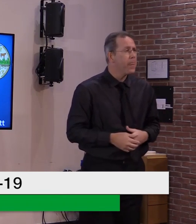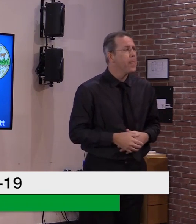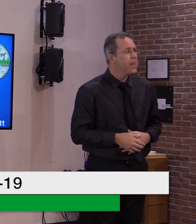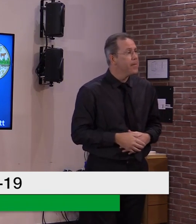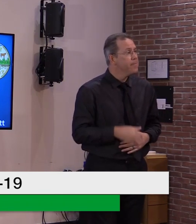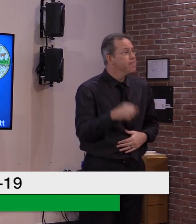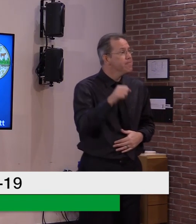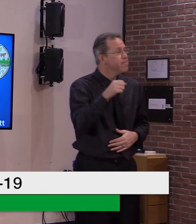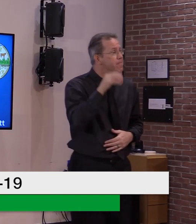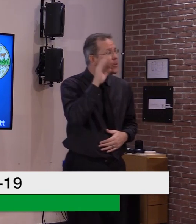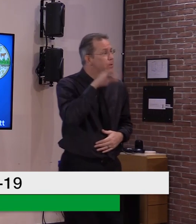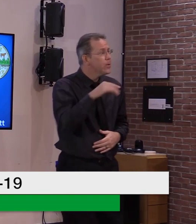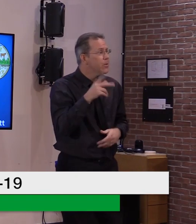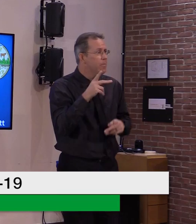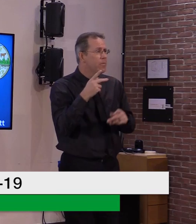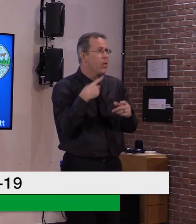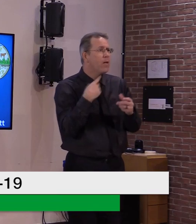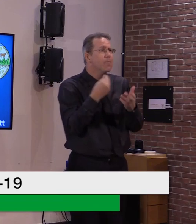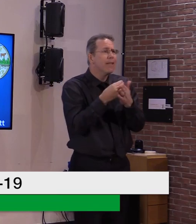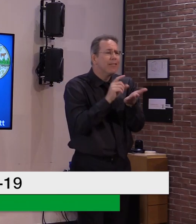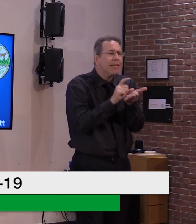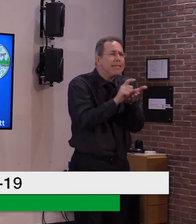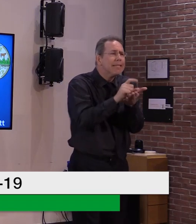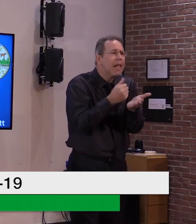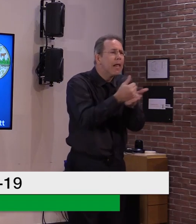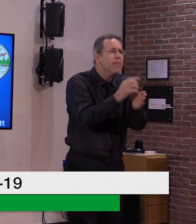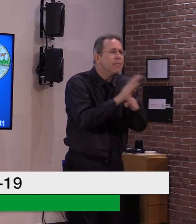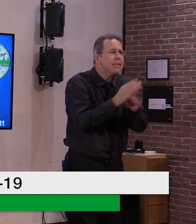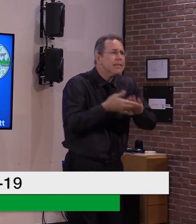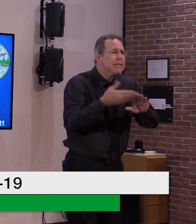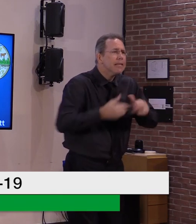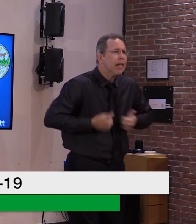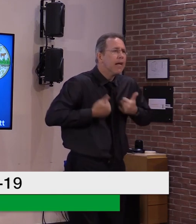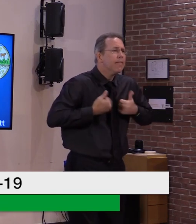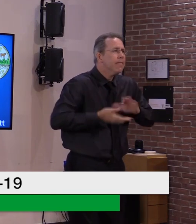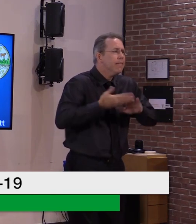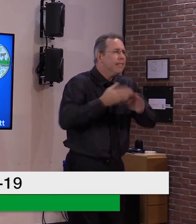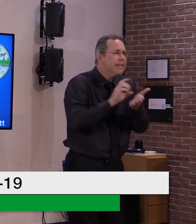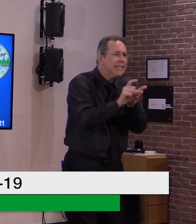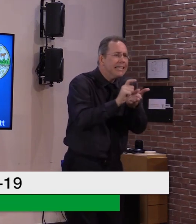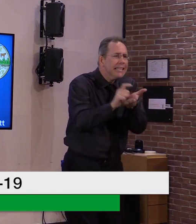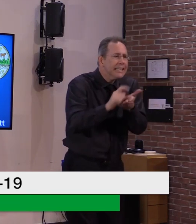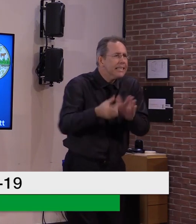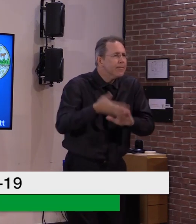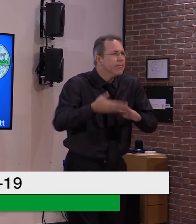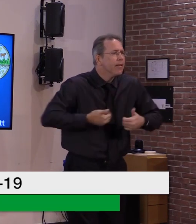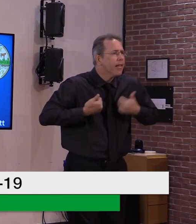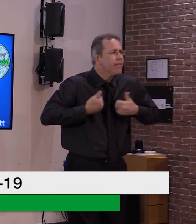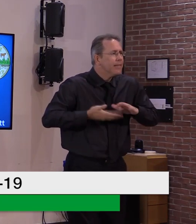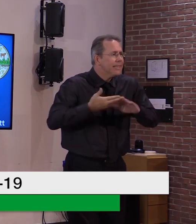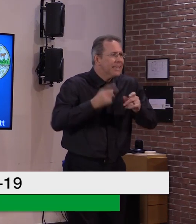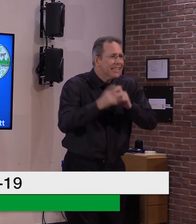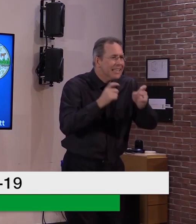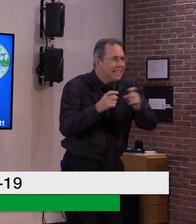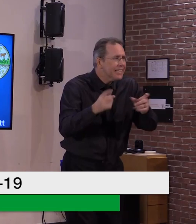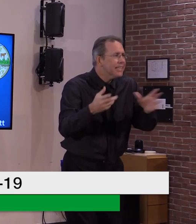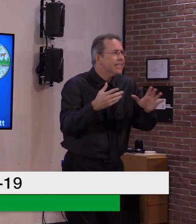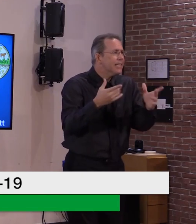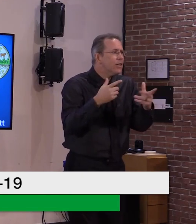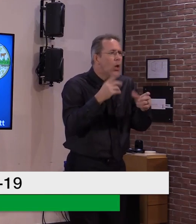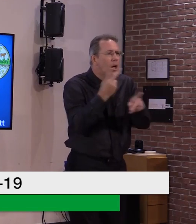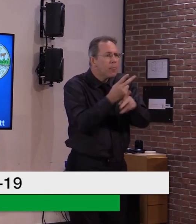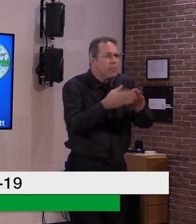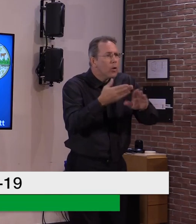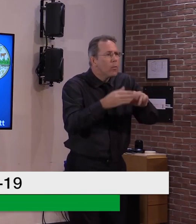available to to inject and to help some of these businesses survive and i think that that's what we're seeing some are